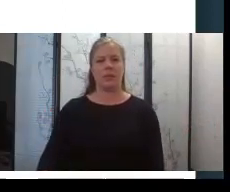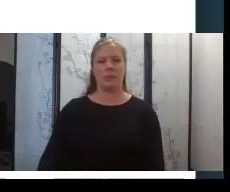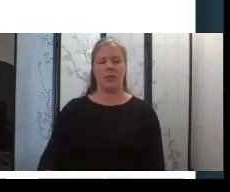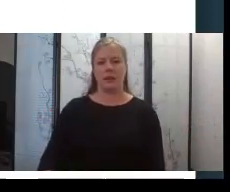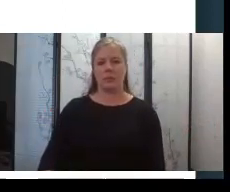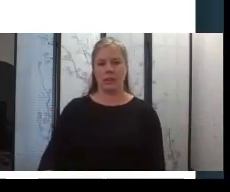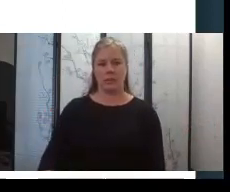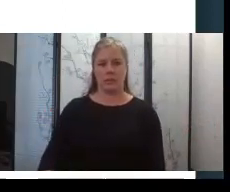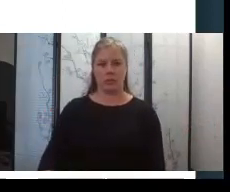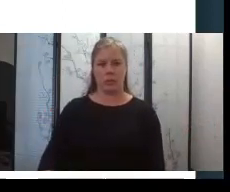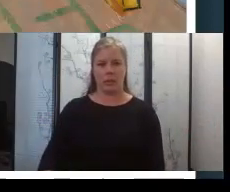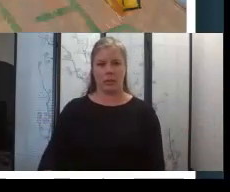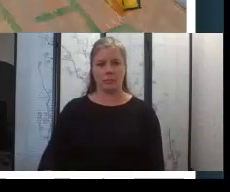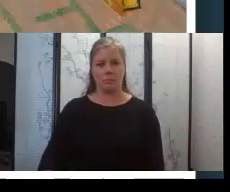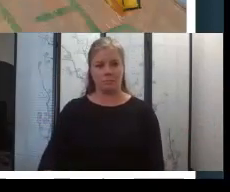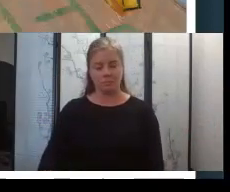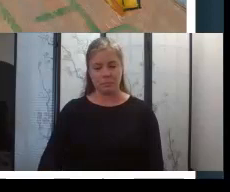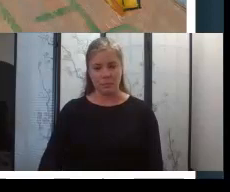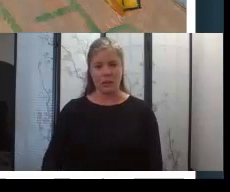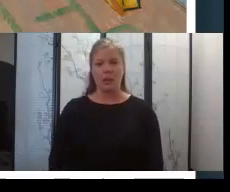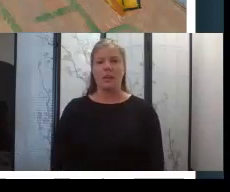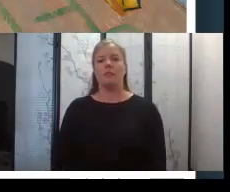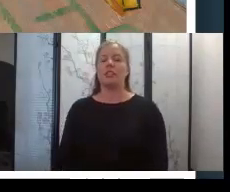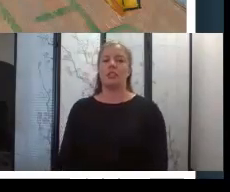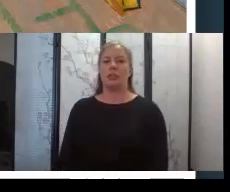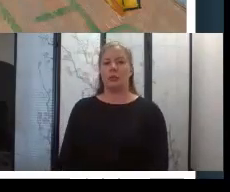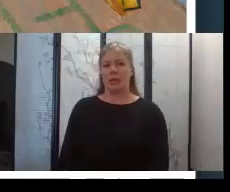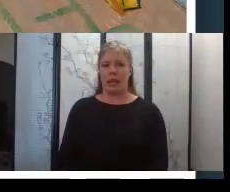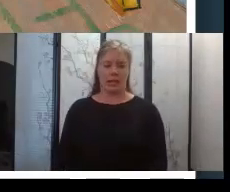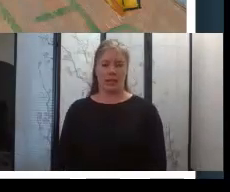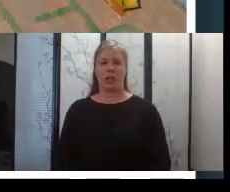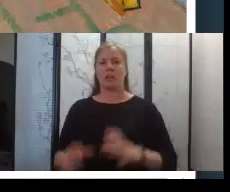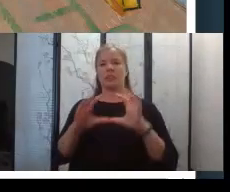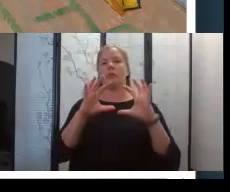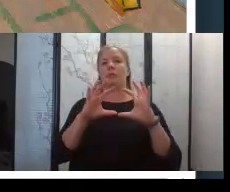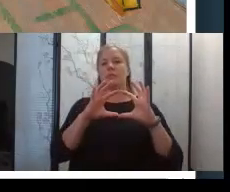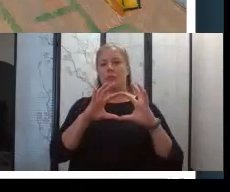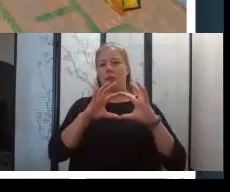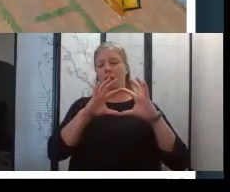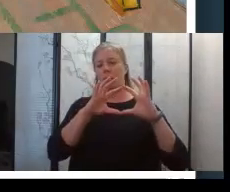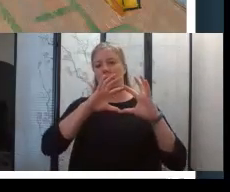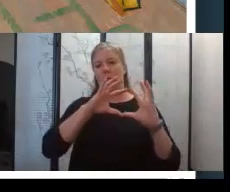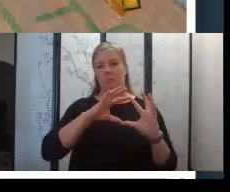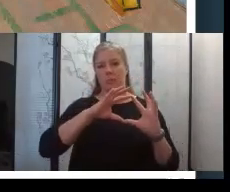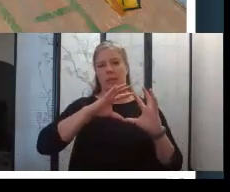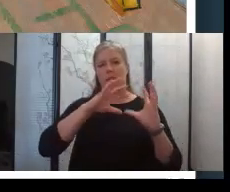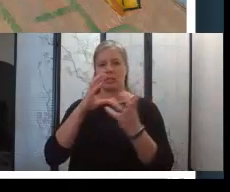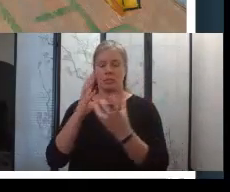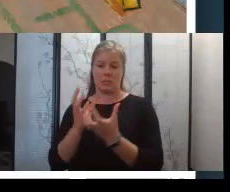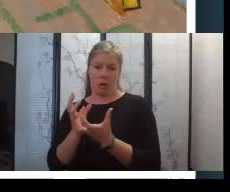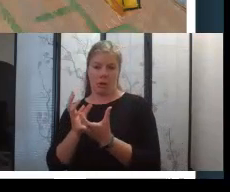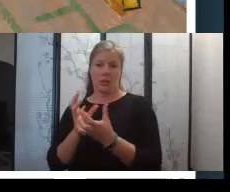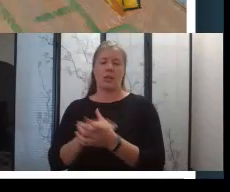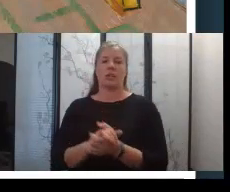okay, so keep that in mind as feature one. Feature two being that ASL also moves from big